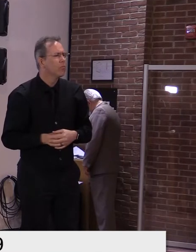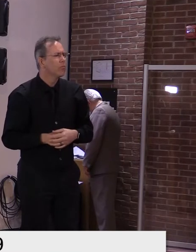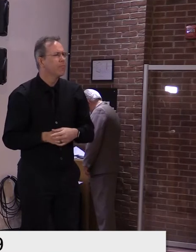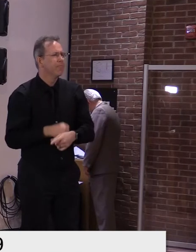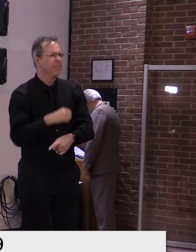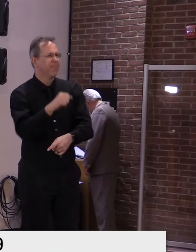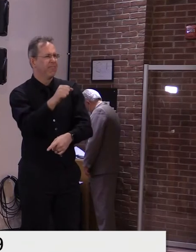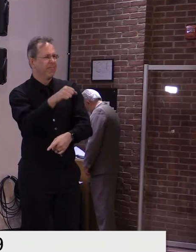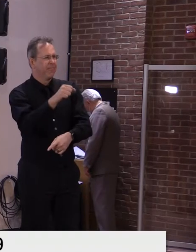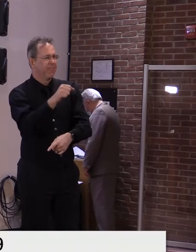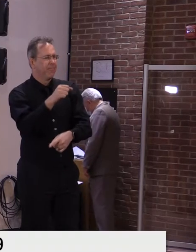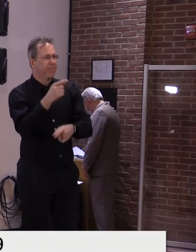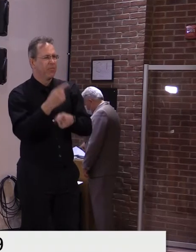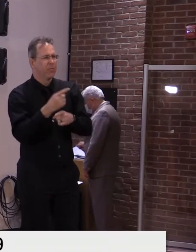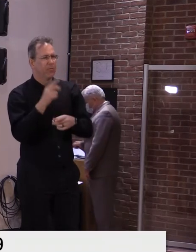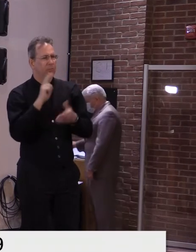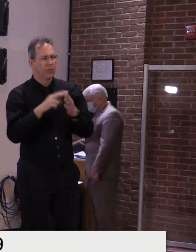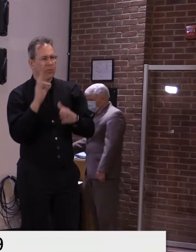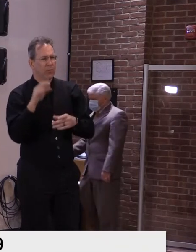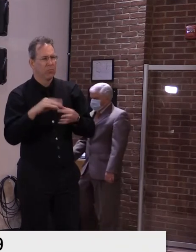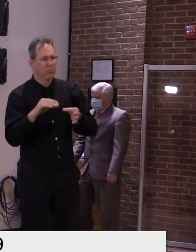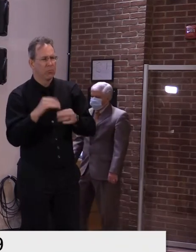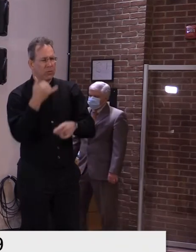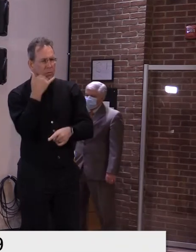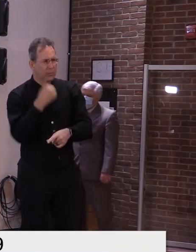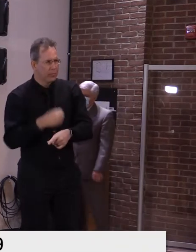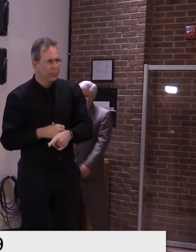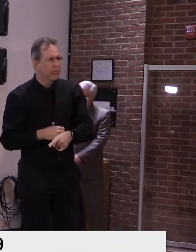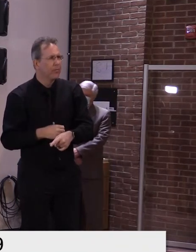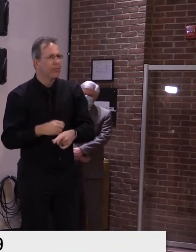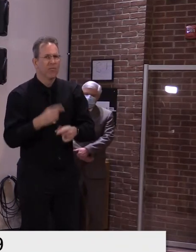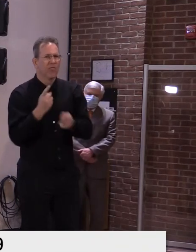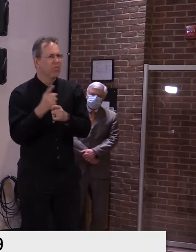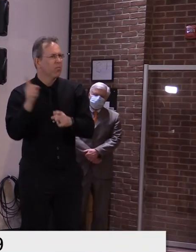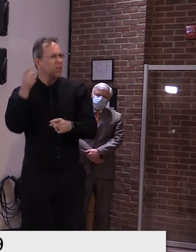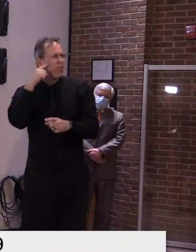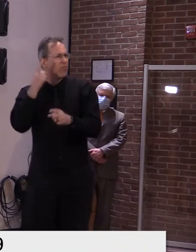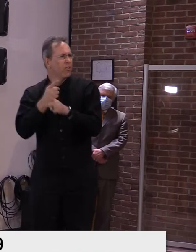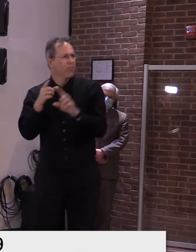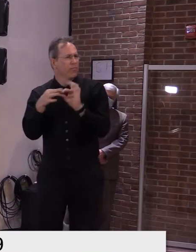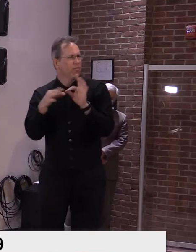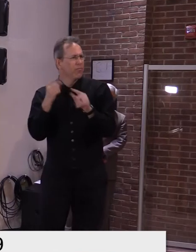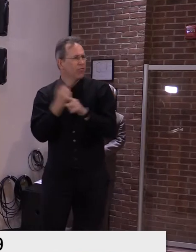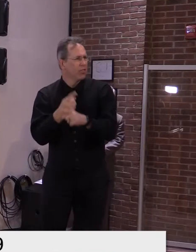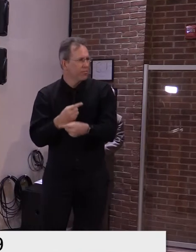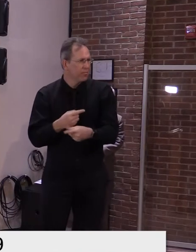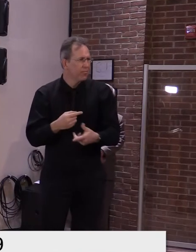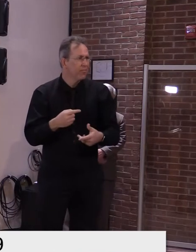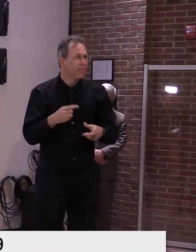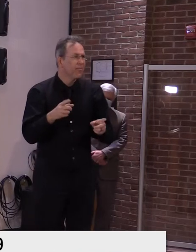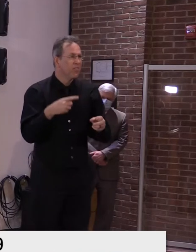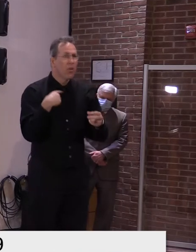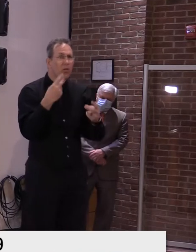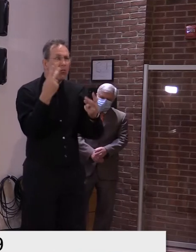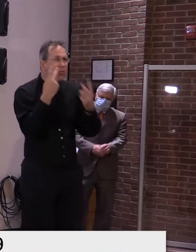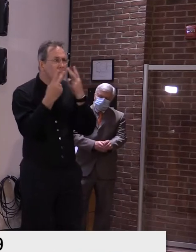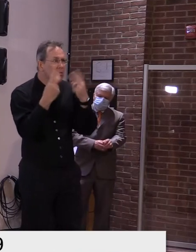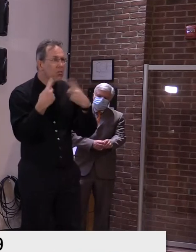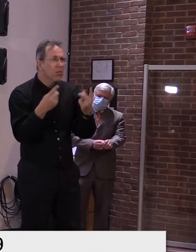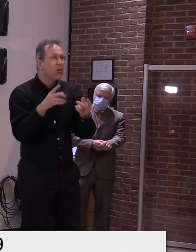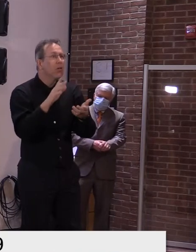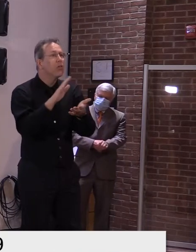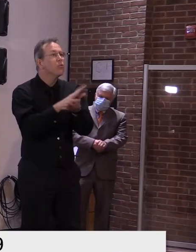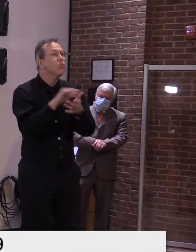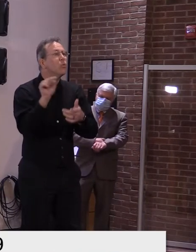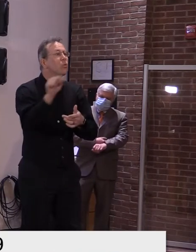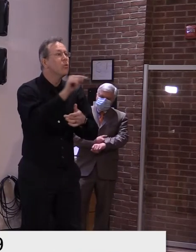Governor. No, I would just, echo what you said. I think, as we've known, what we see happening in schools is often a reflection of what